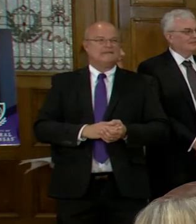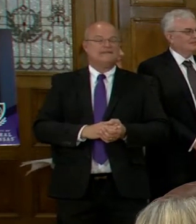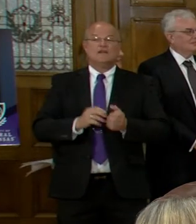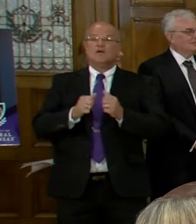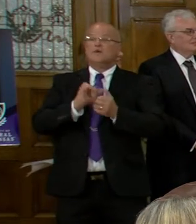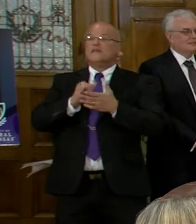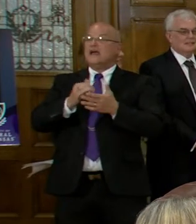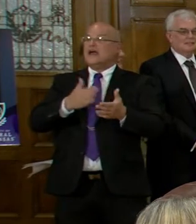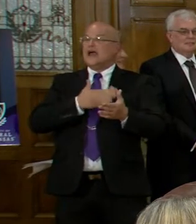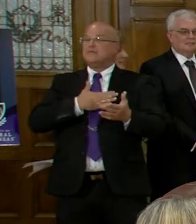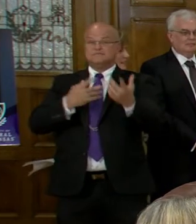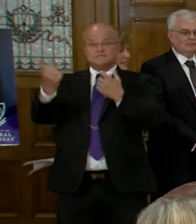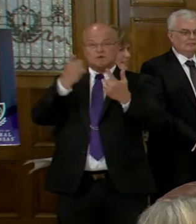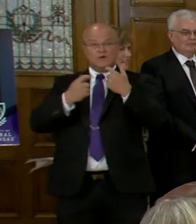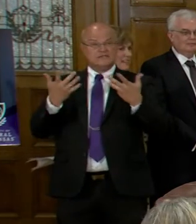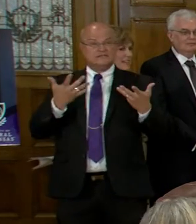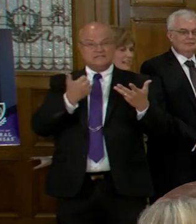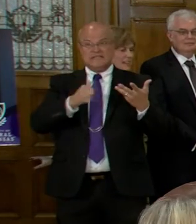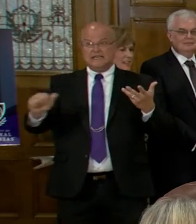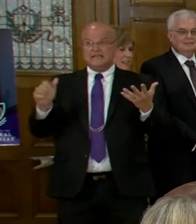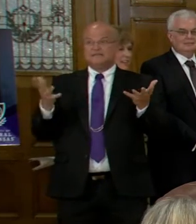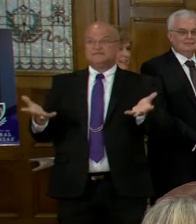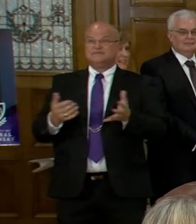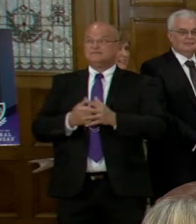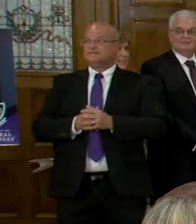With that, I'd be happy to take any questions.